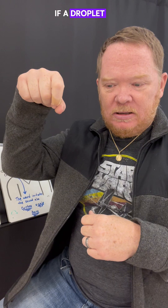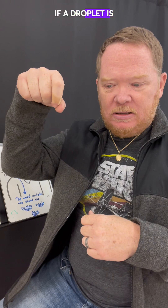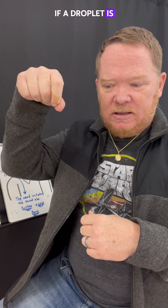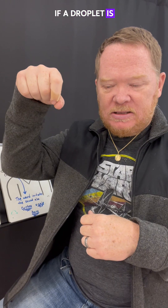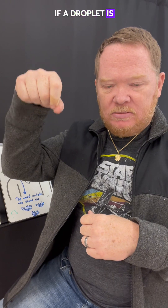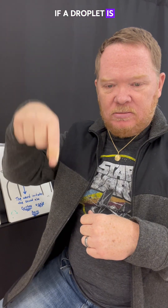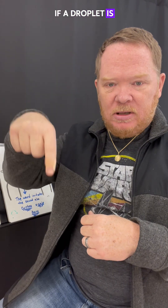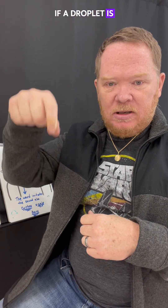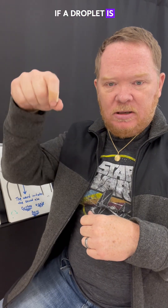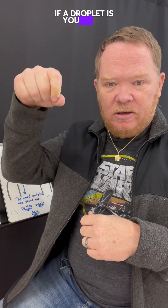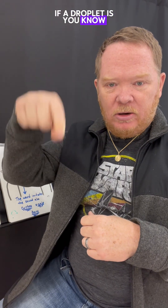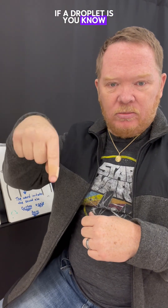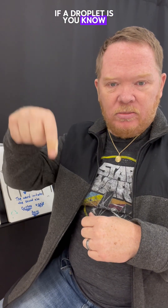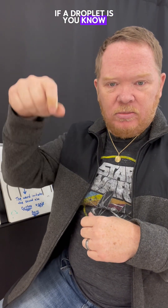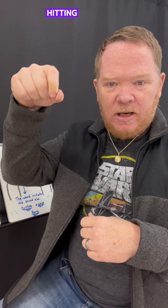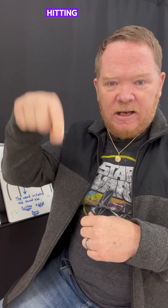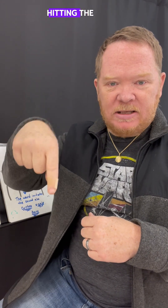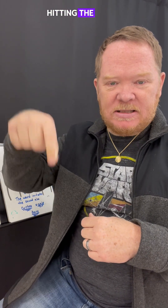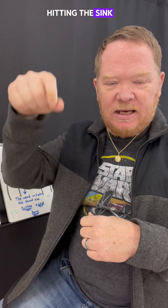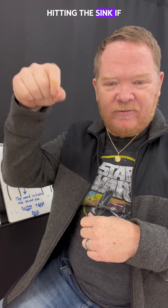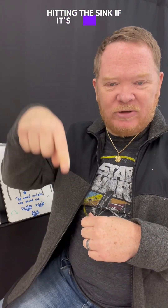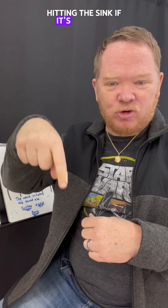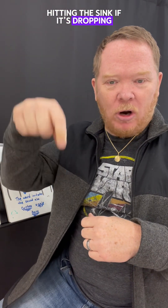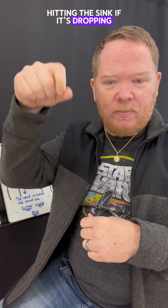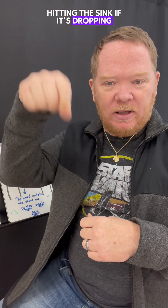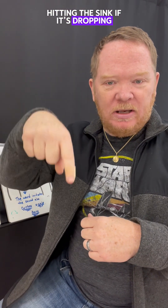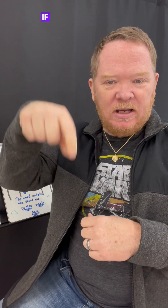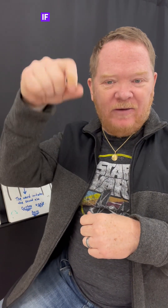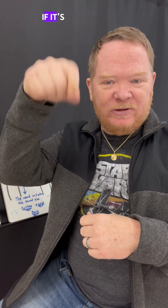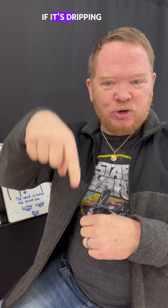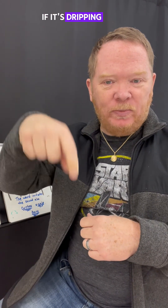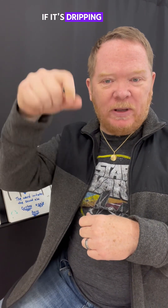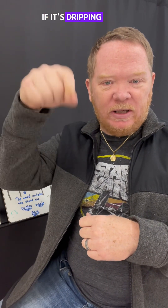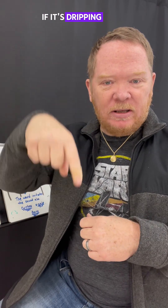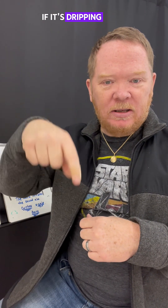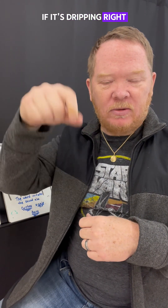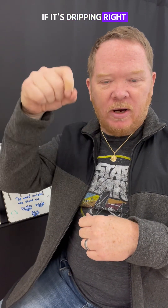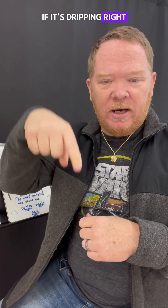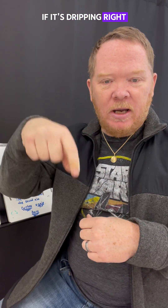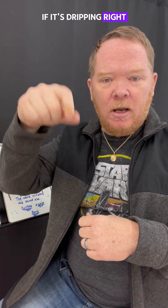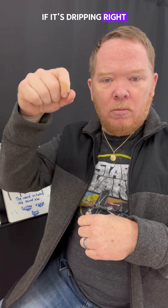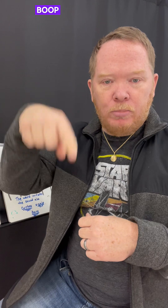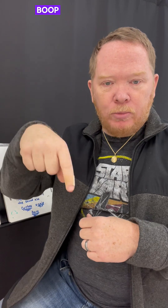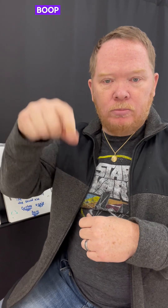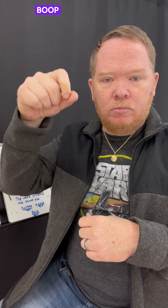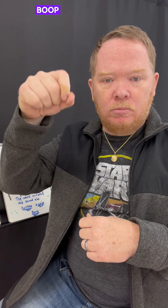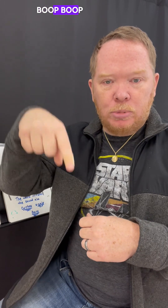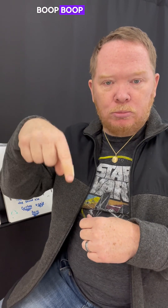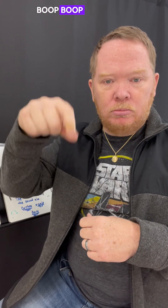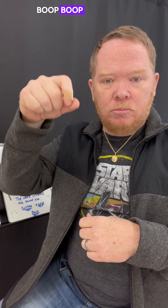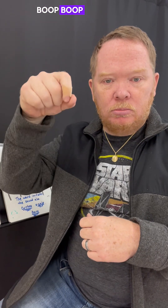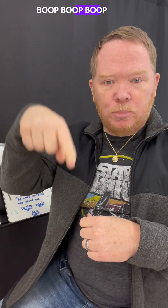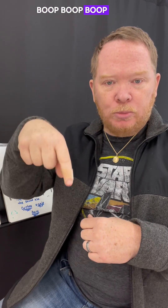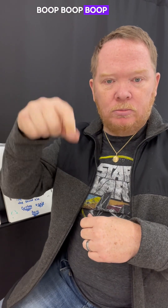is, hitting the sink, if it's dropping, if it's dripping, right? Boop, boop, boop,